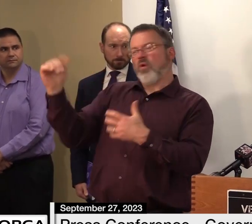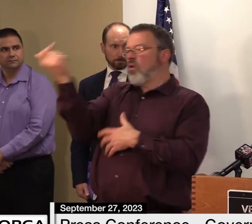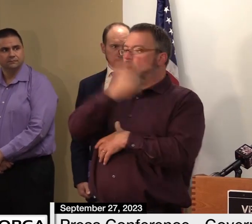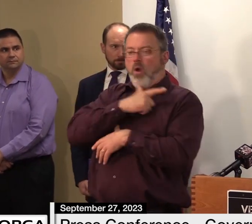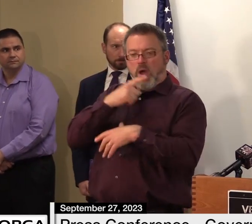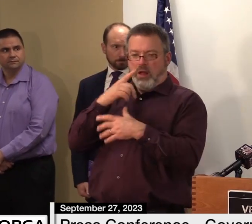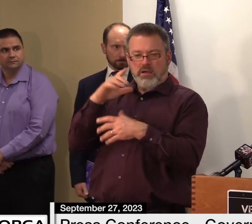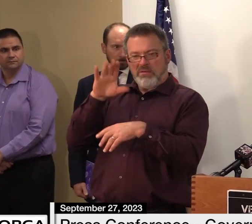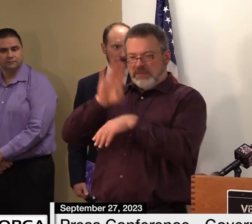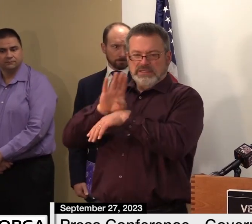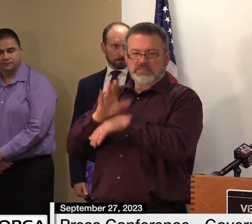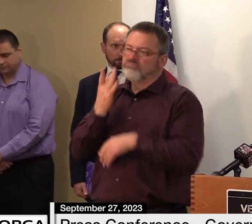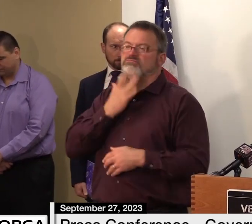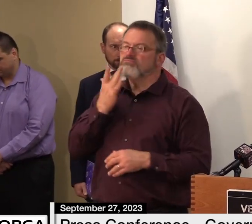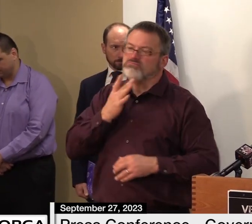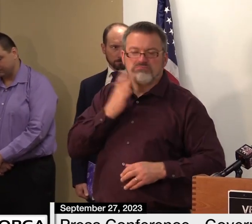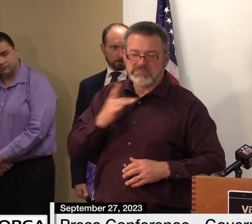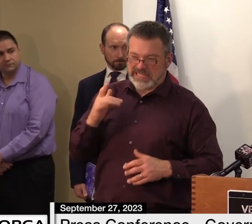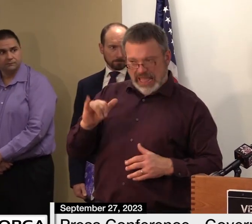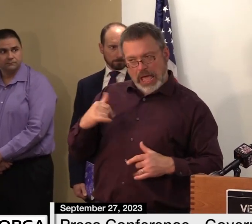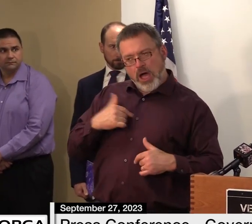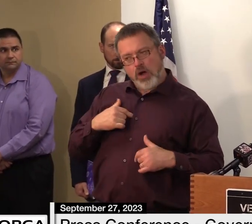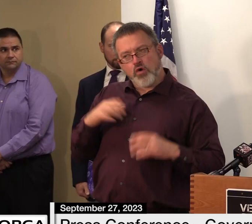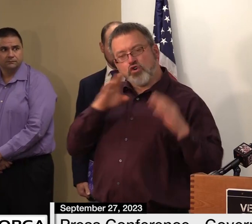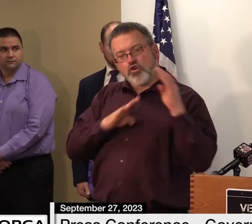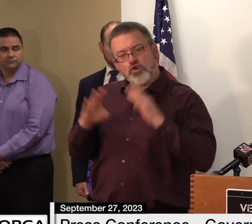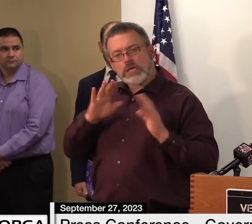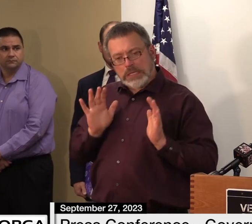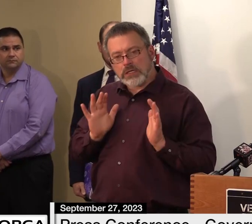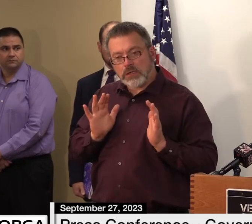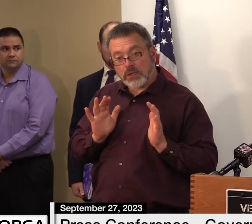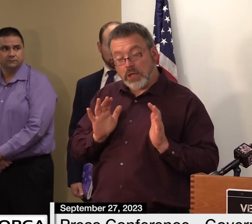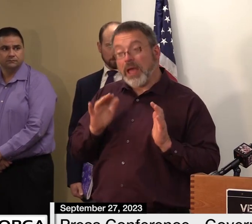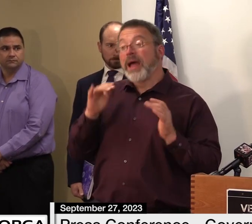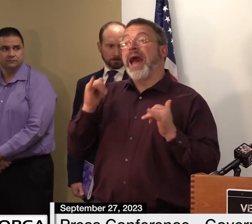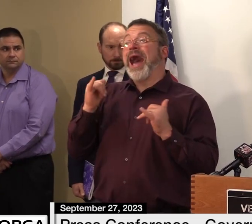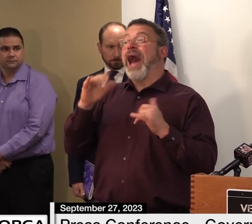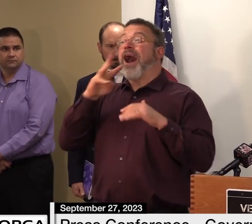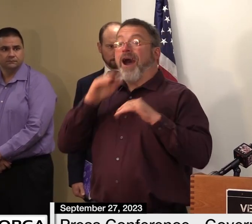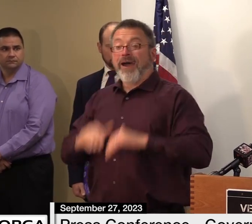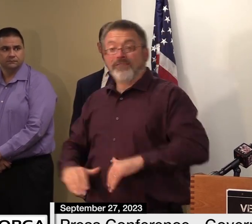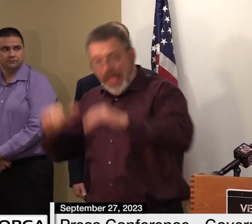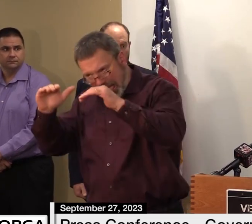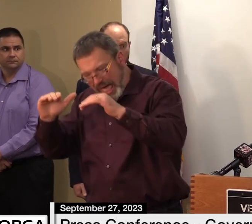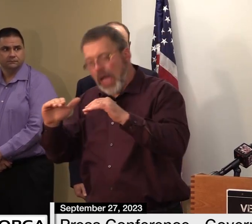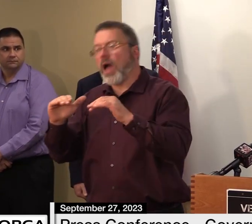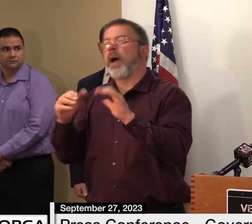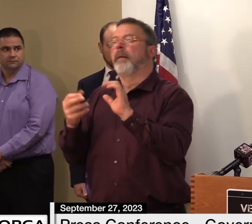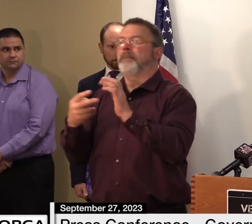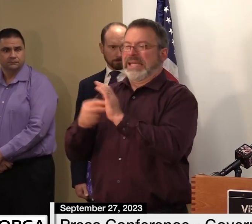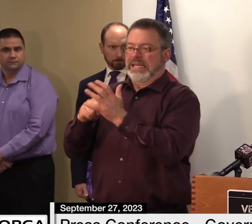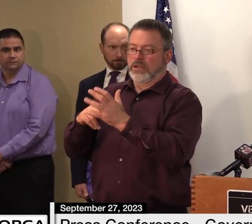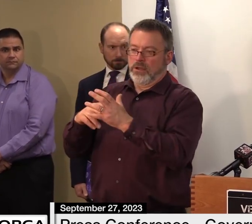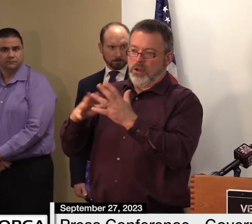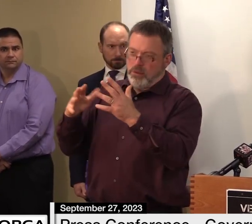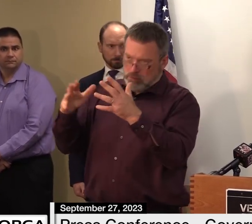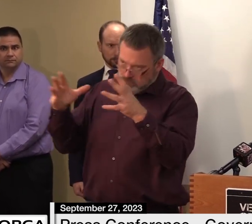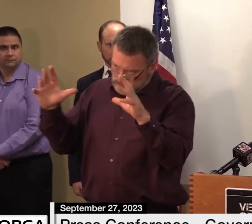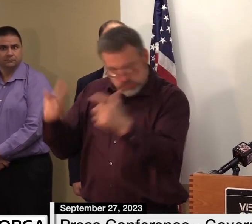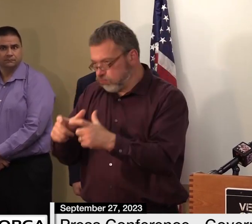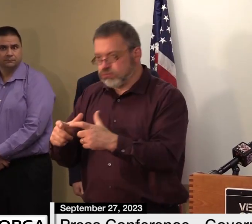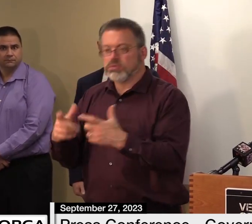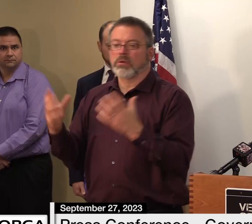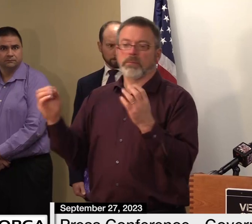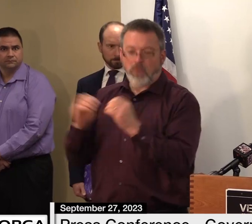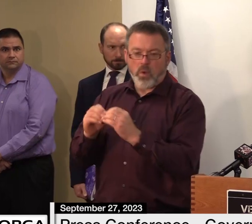and the flooding. Event has impacted that. And we're getting towards